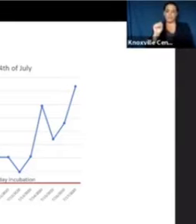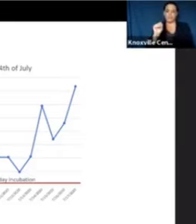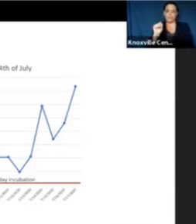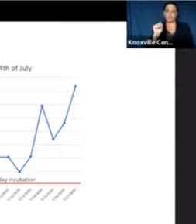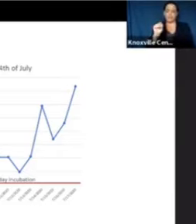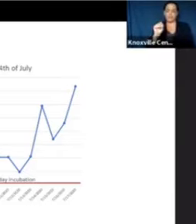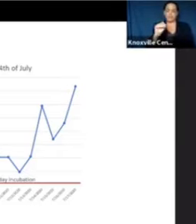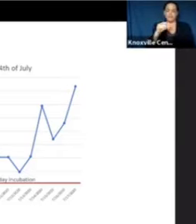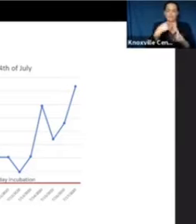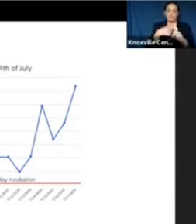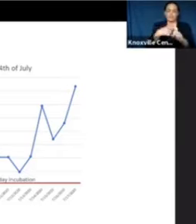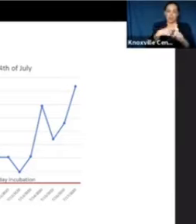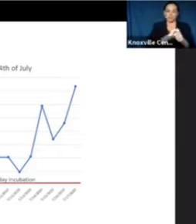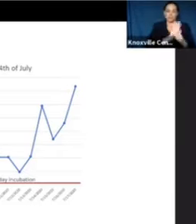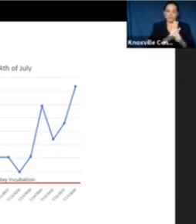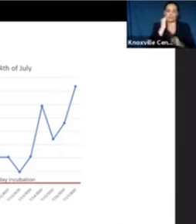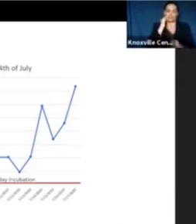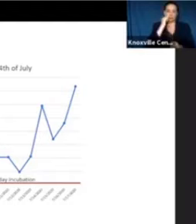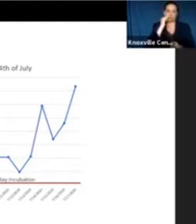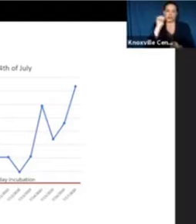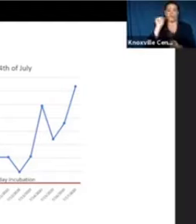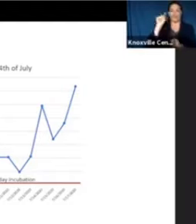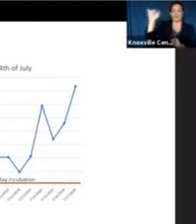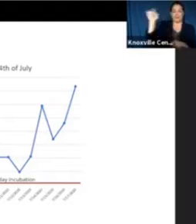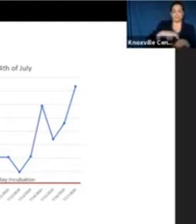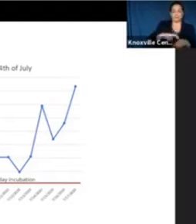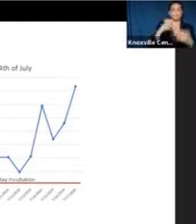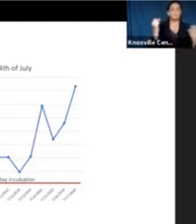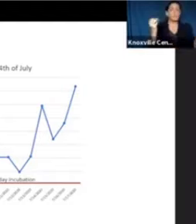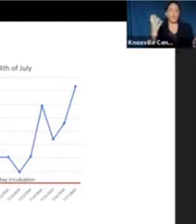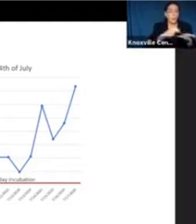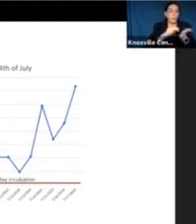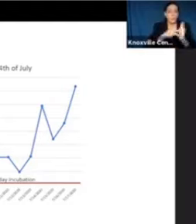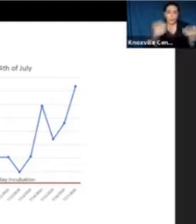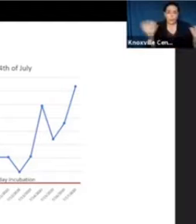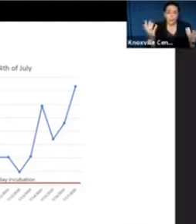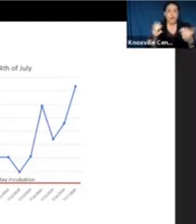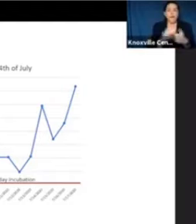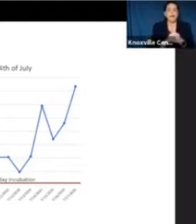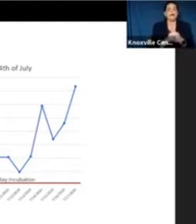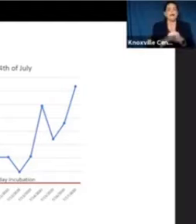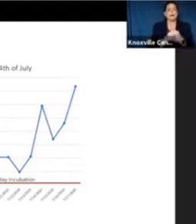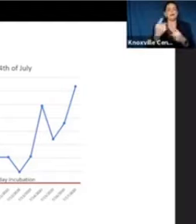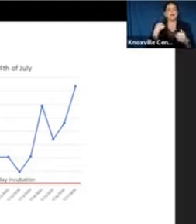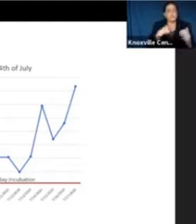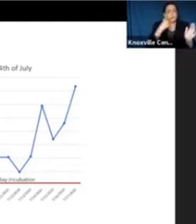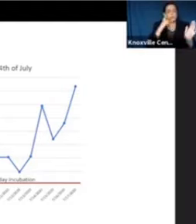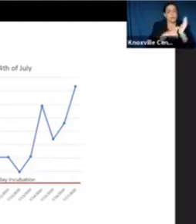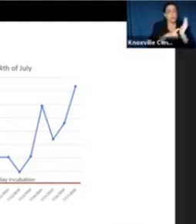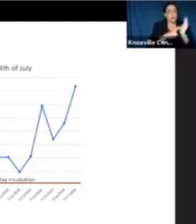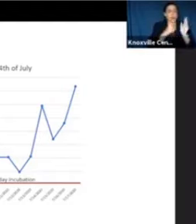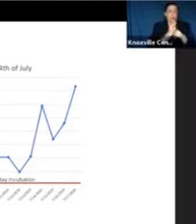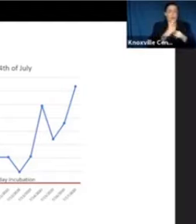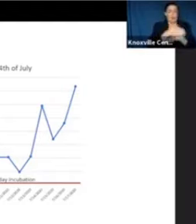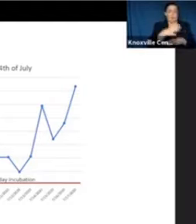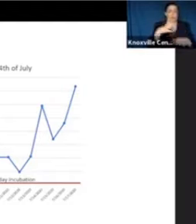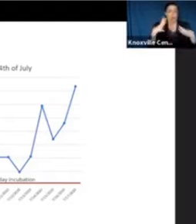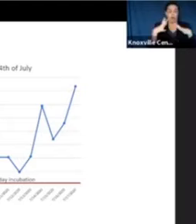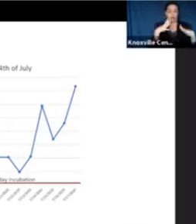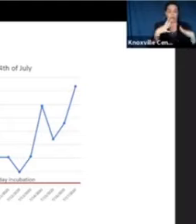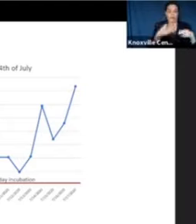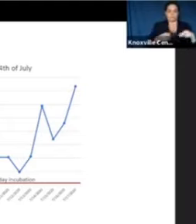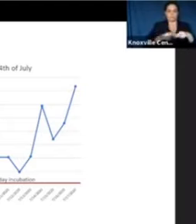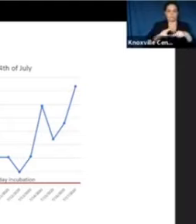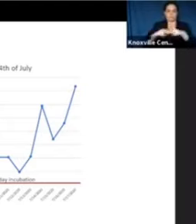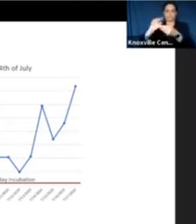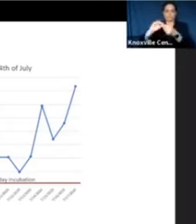cases per day at that time. So basically what that shows is we're seeing increasing cases after these holidays, and we don't